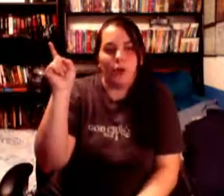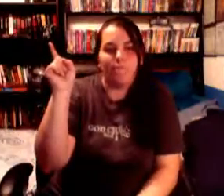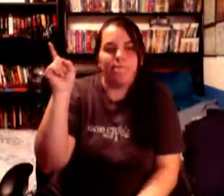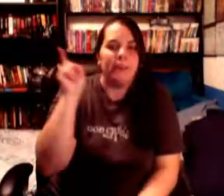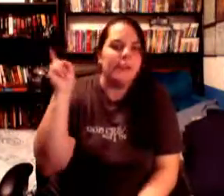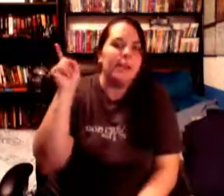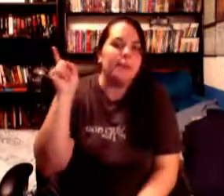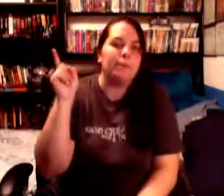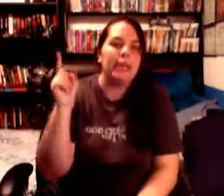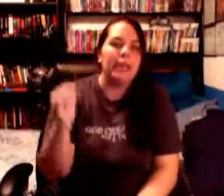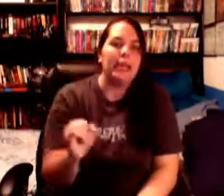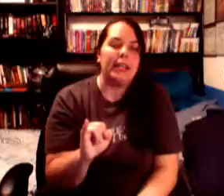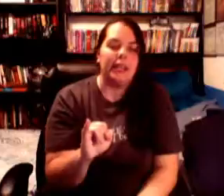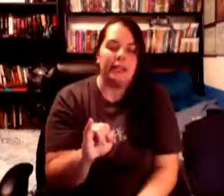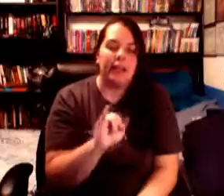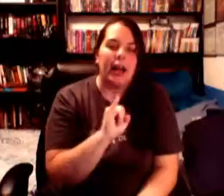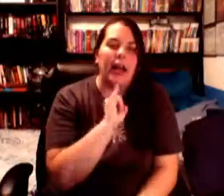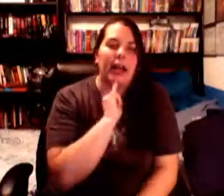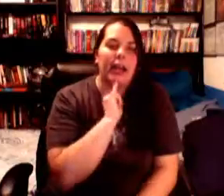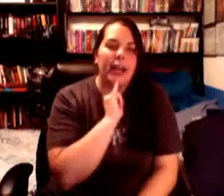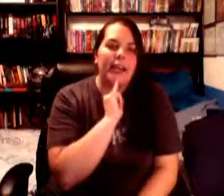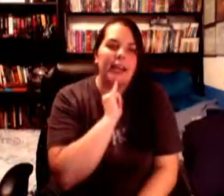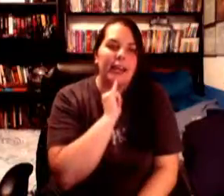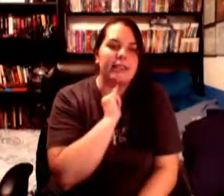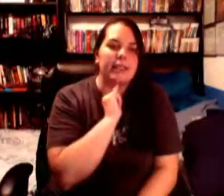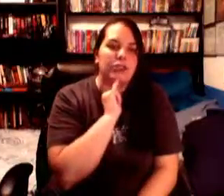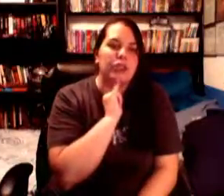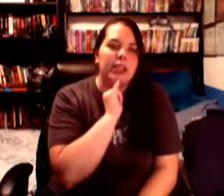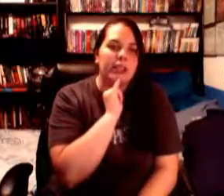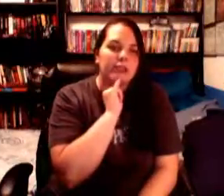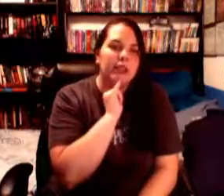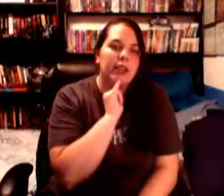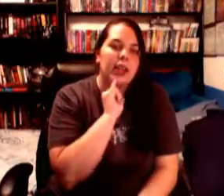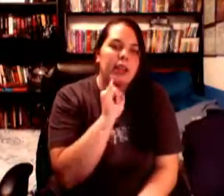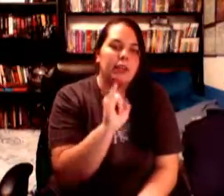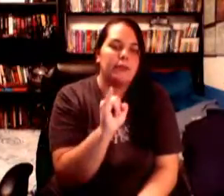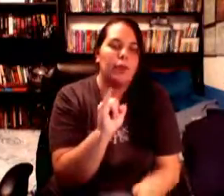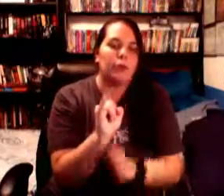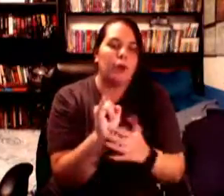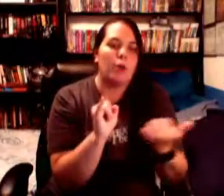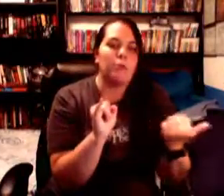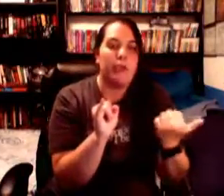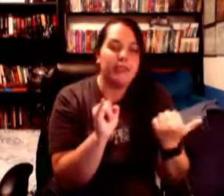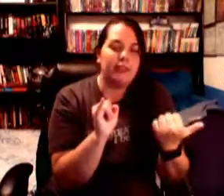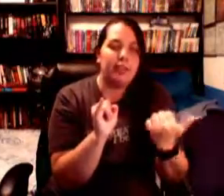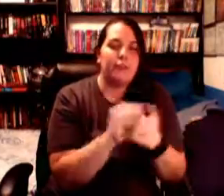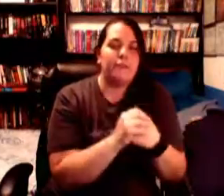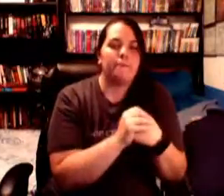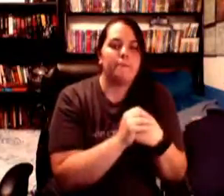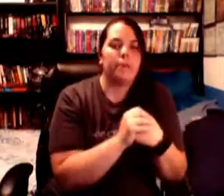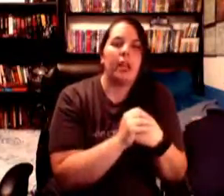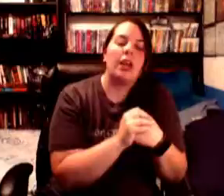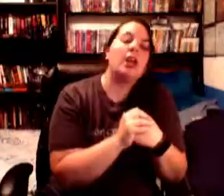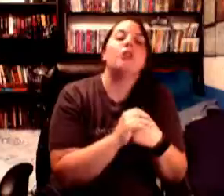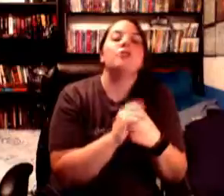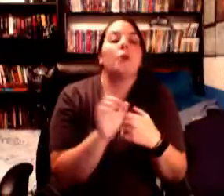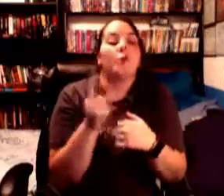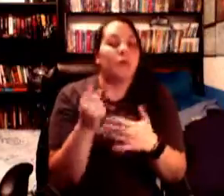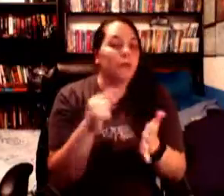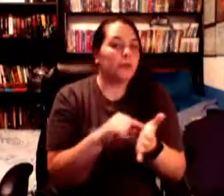heaven. He is. I is at your chin and comes out. Your palms facing left. So the first